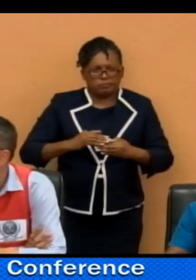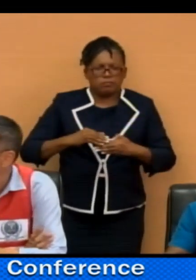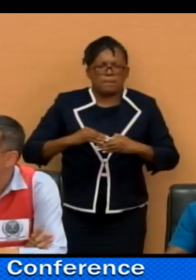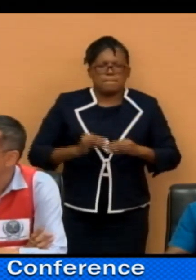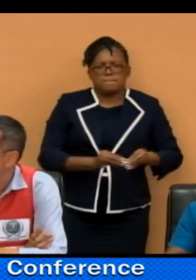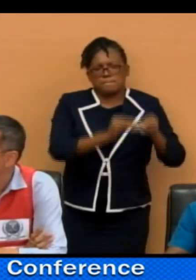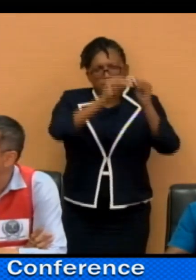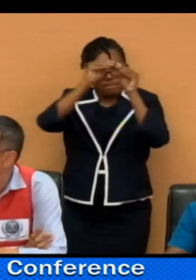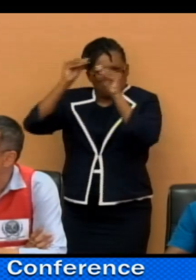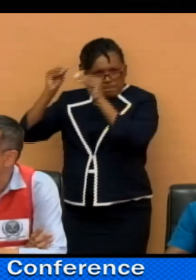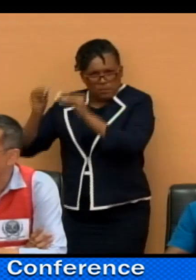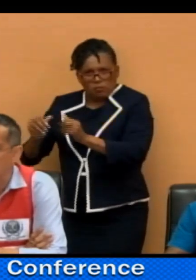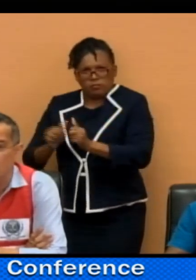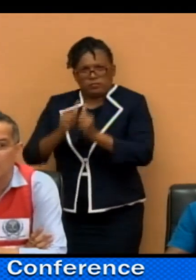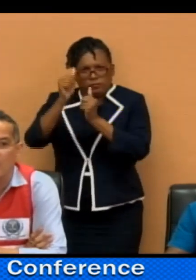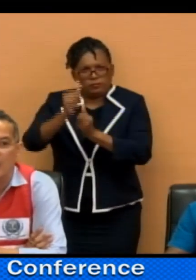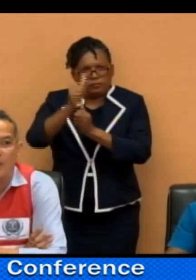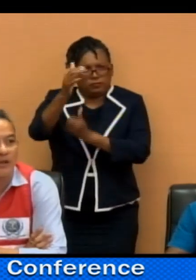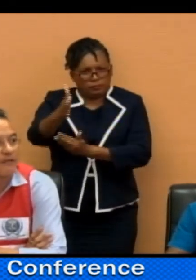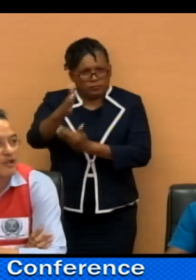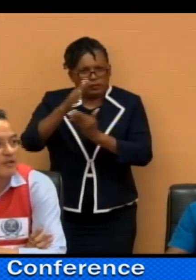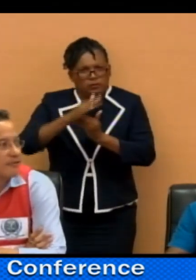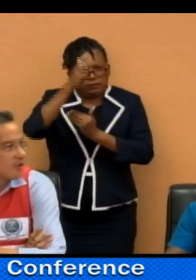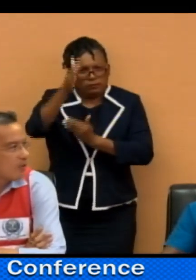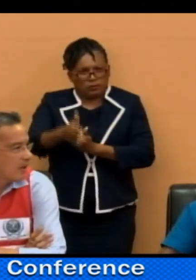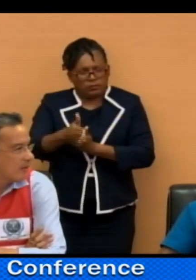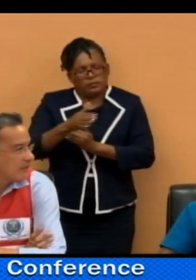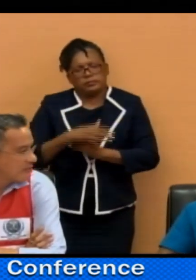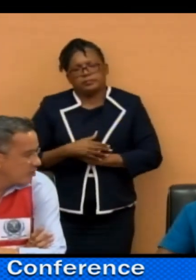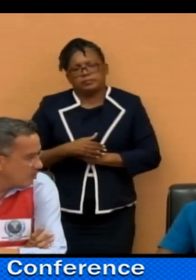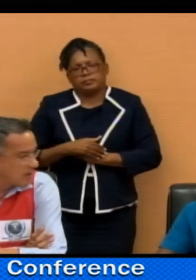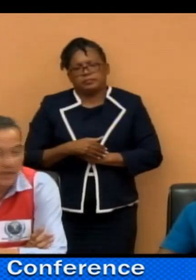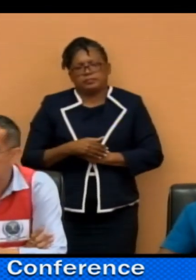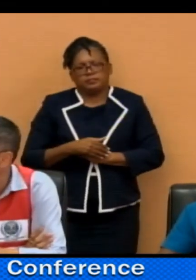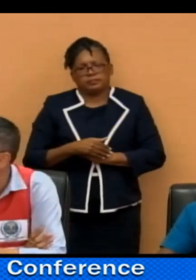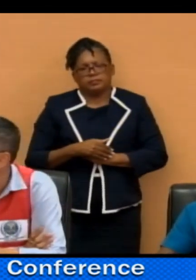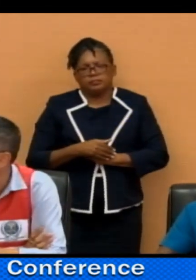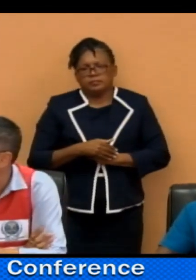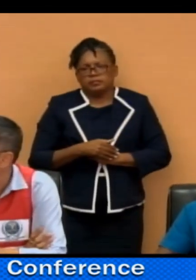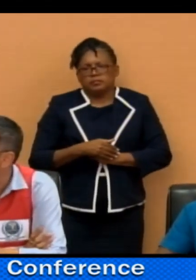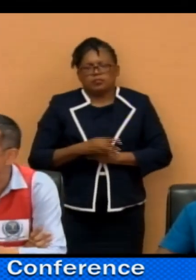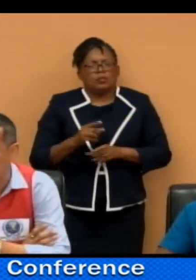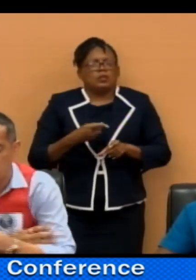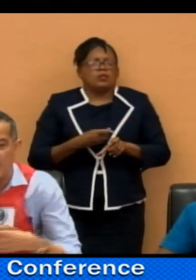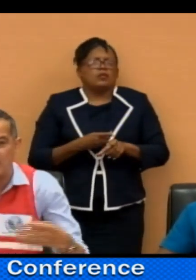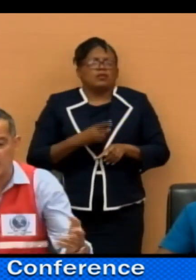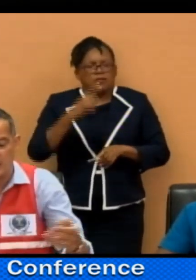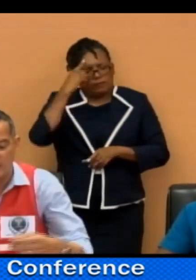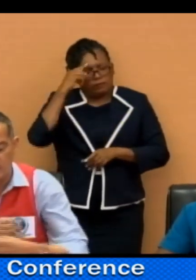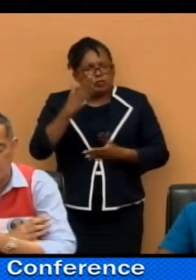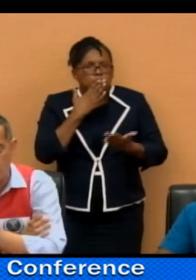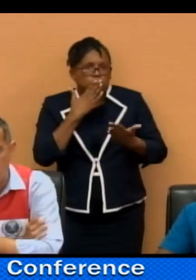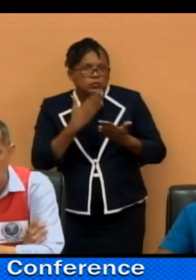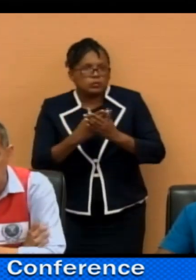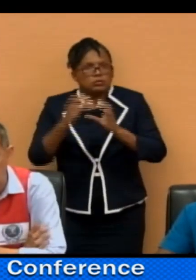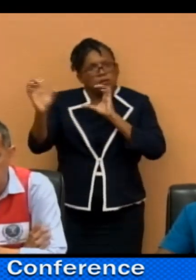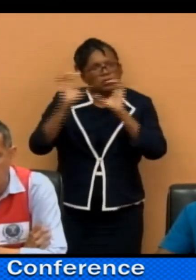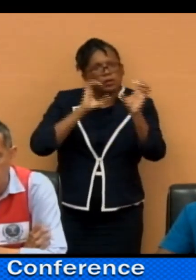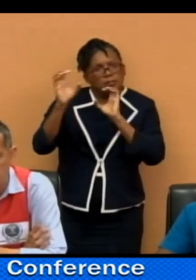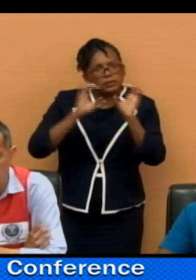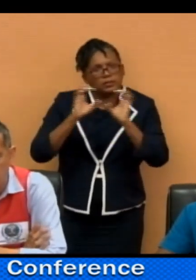now, in order to allow the efficient flow of communication and to maintain a certain